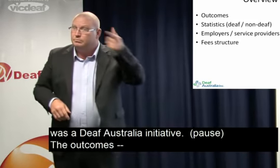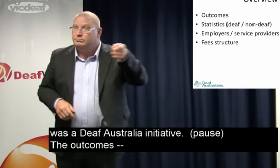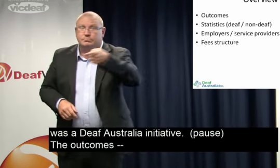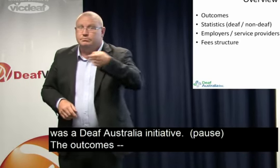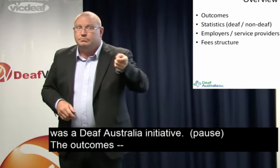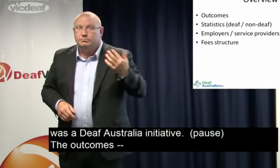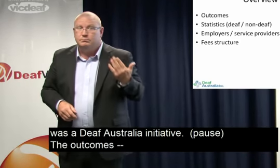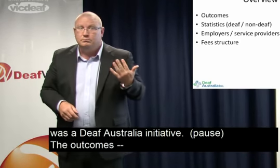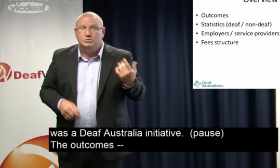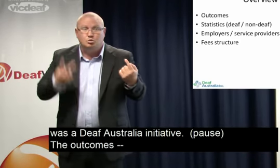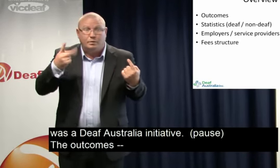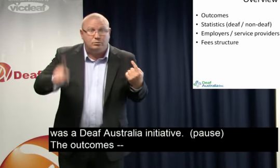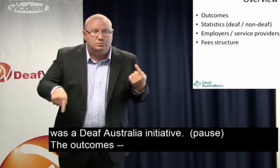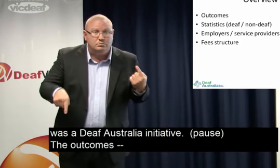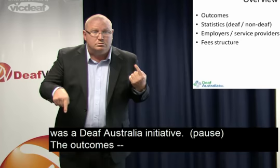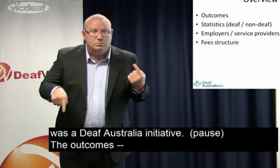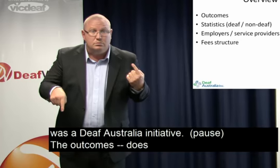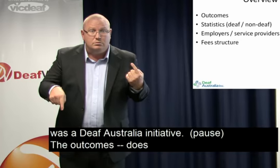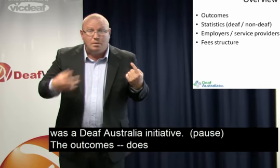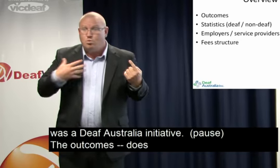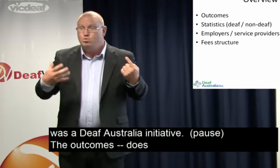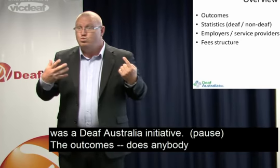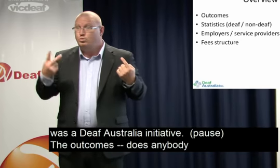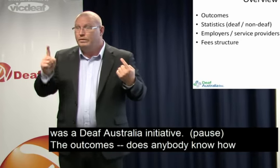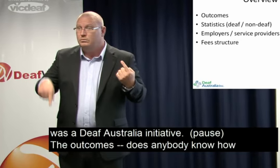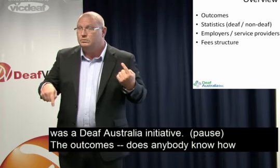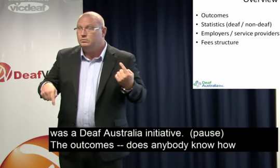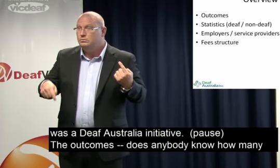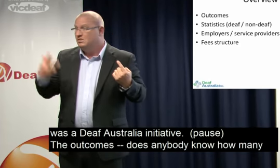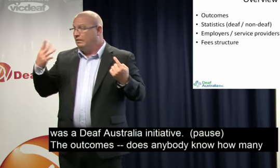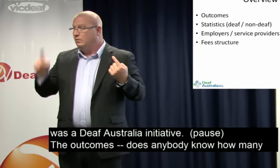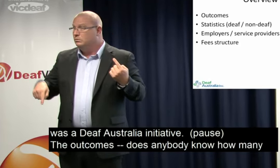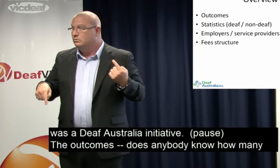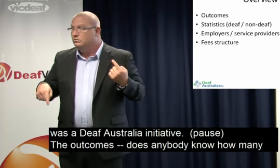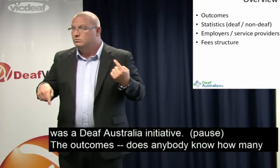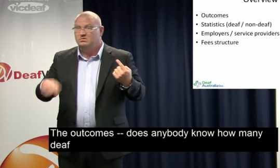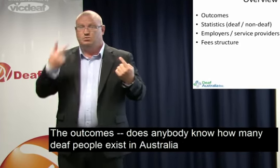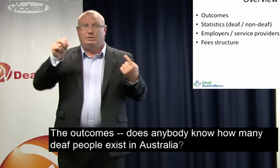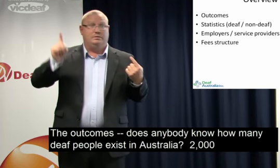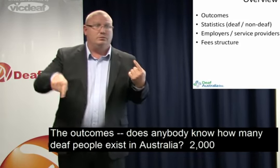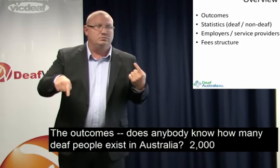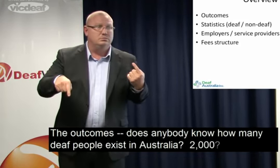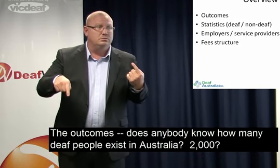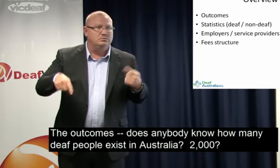Does anybody know how many deaf people exist in Australia? 2,000? More than 2,000? 9?